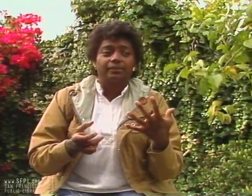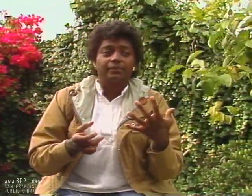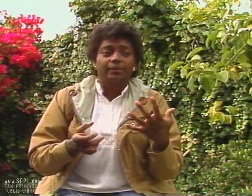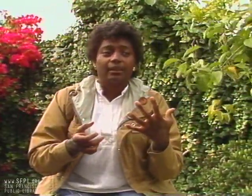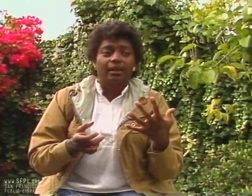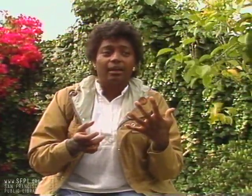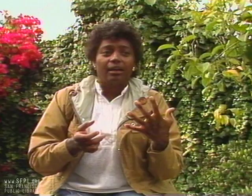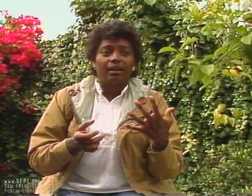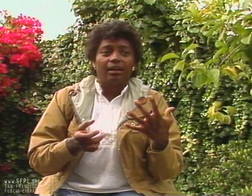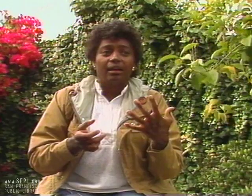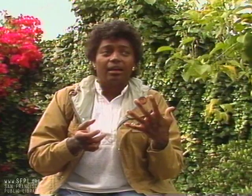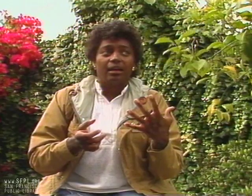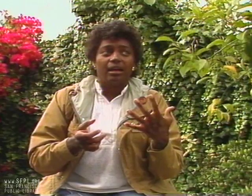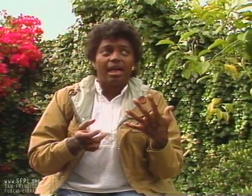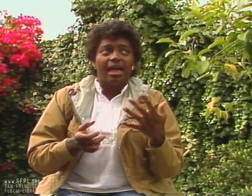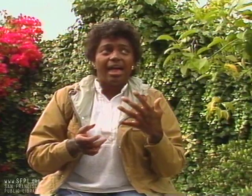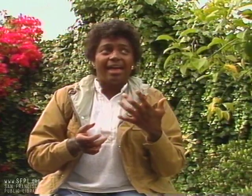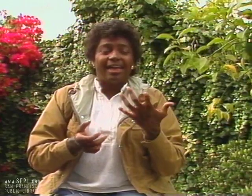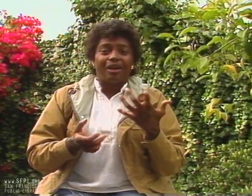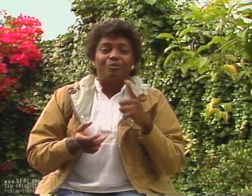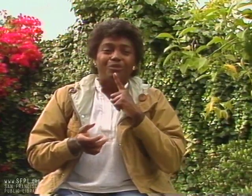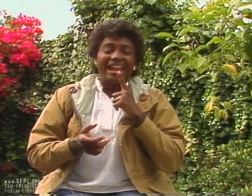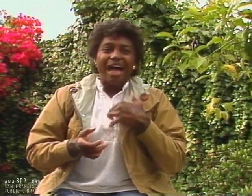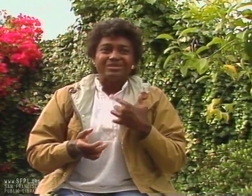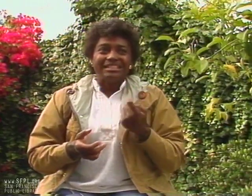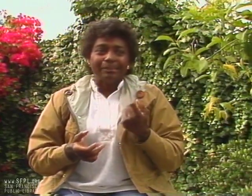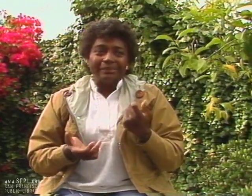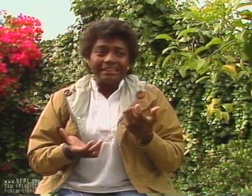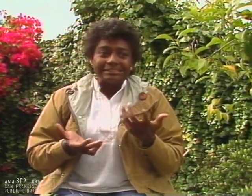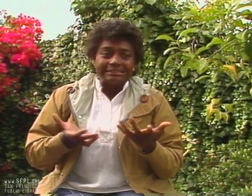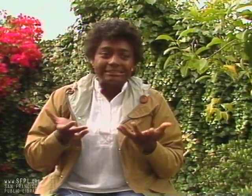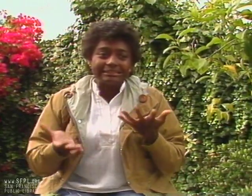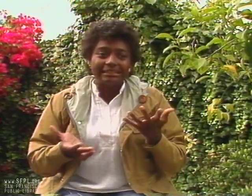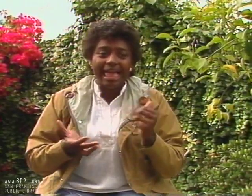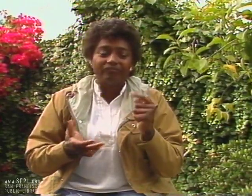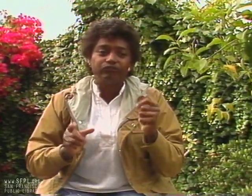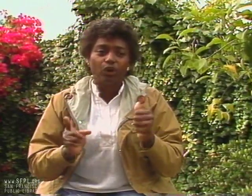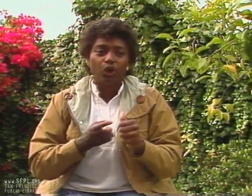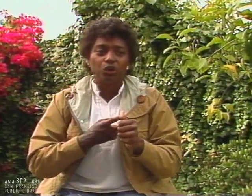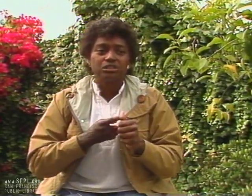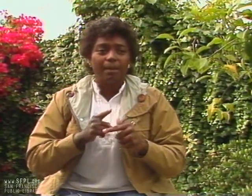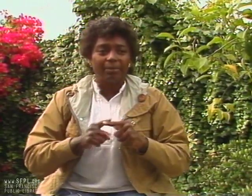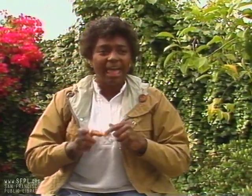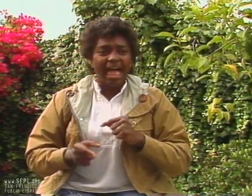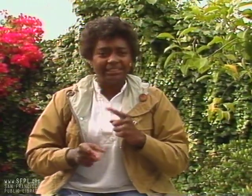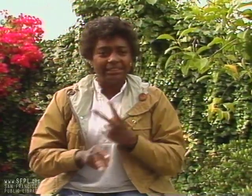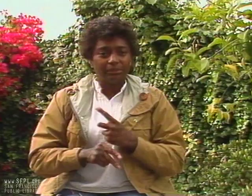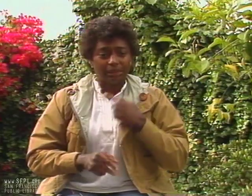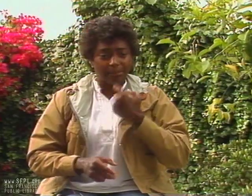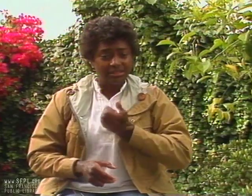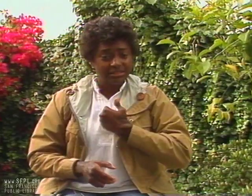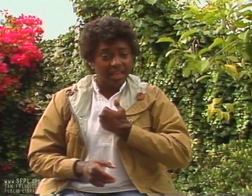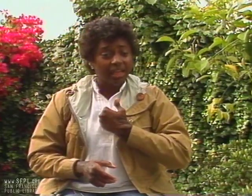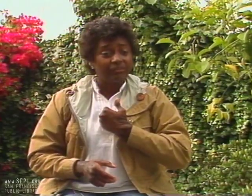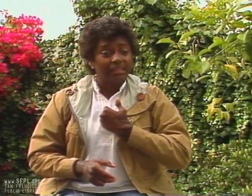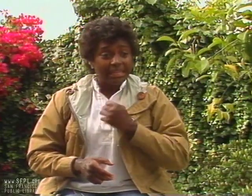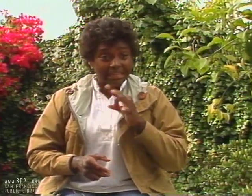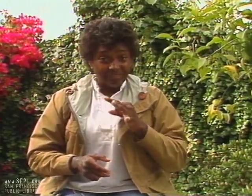At first, I was a bit nervous, but I kept telling myself, if the other kids can do it, so